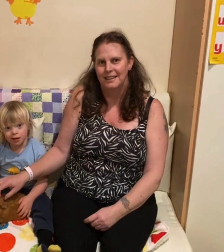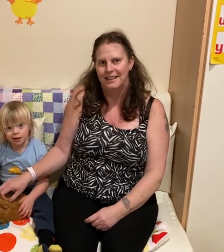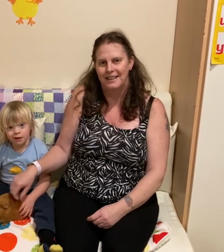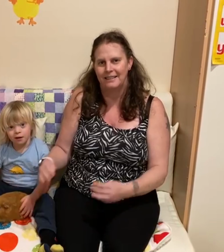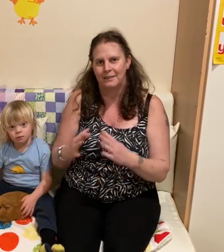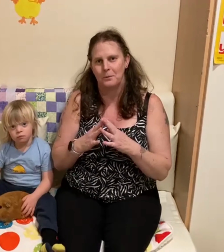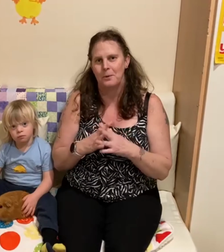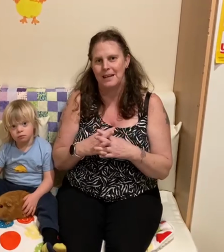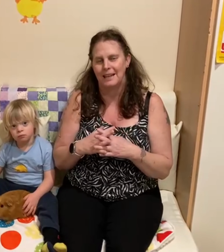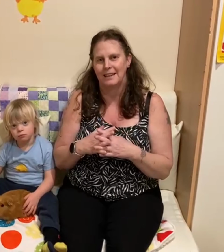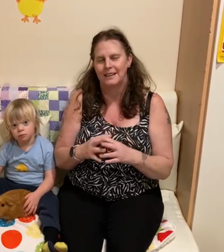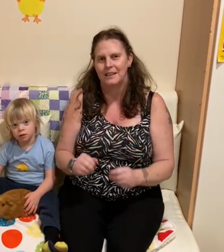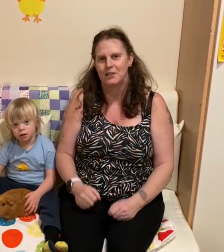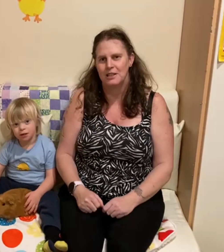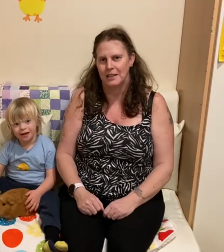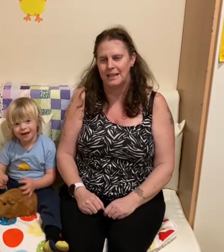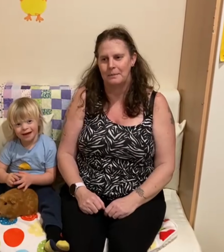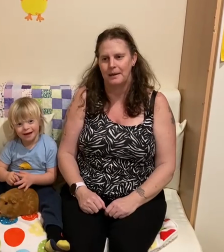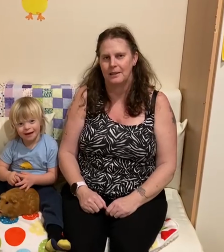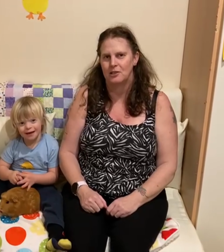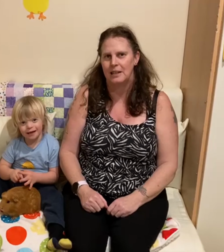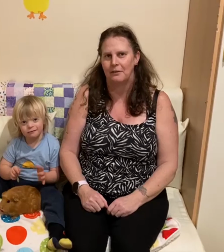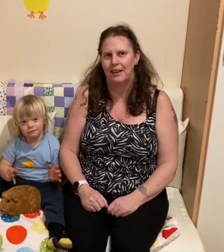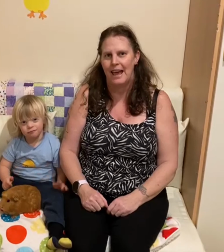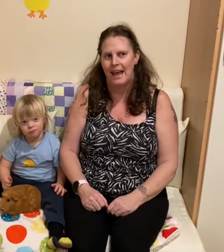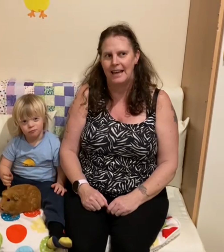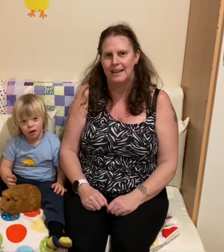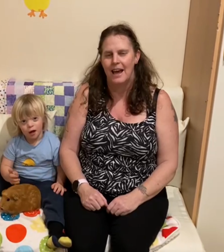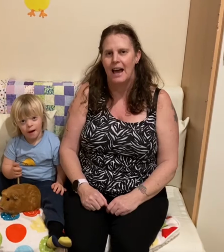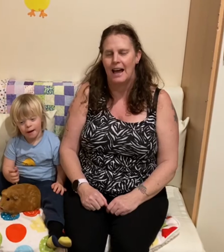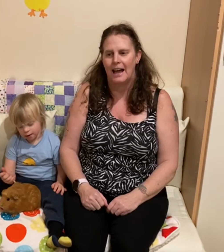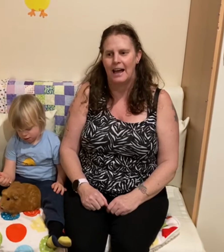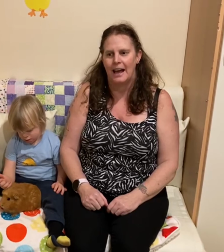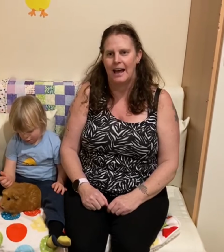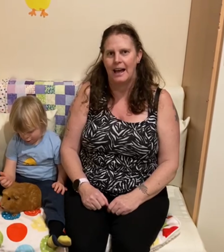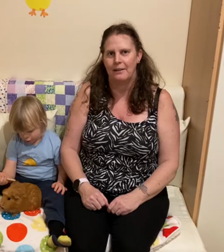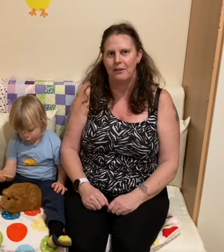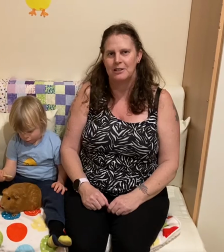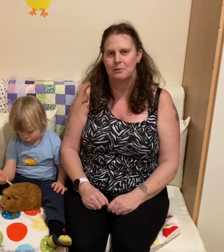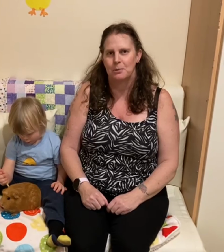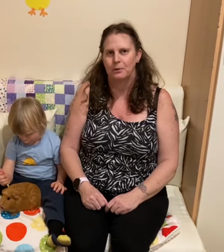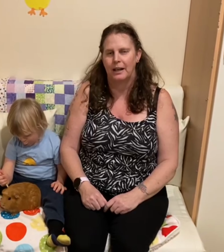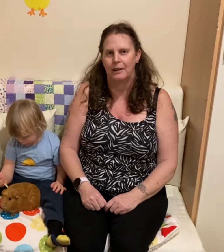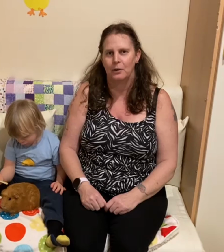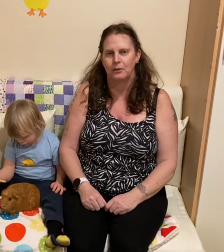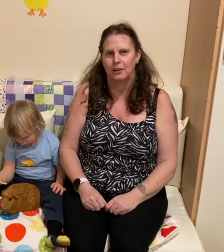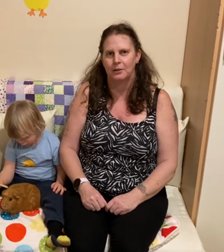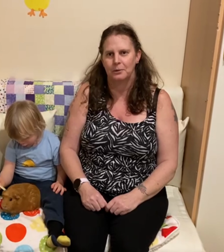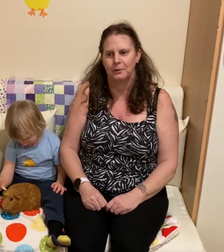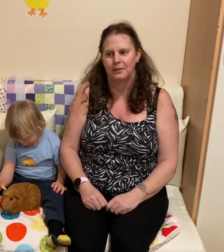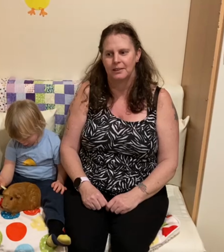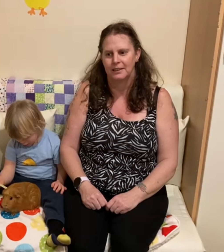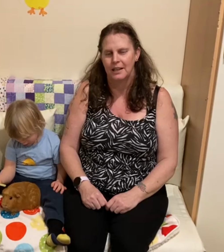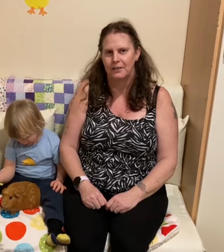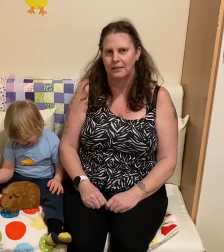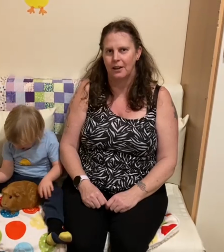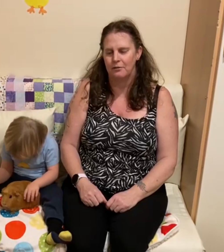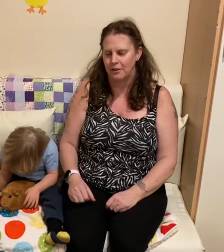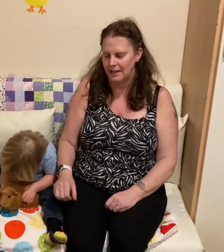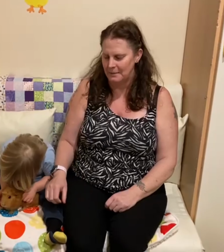This is Winnie. She's a guinea pig. She loves hay and vegetables and lots of cuddles. The sign for guinea pig